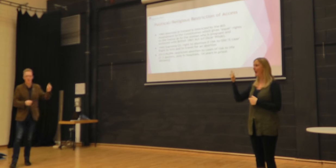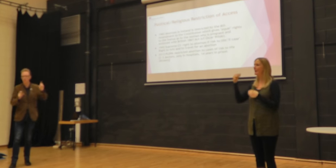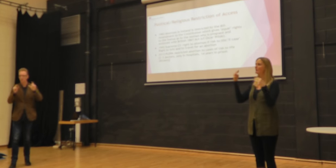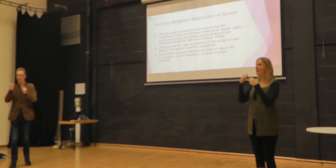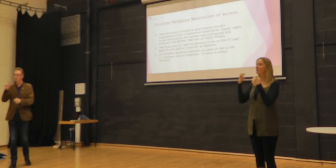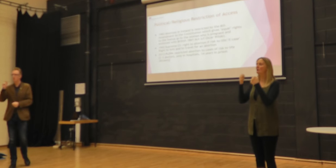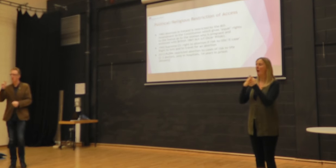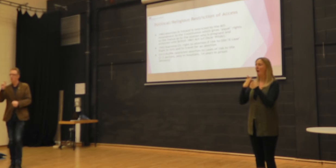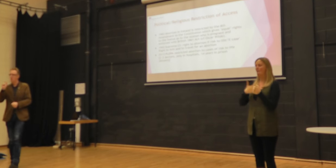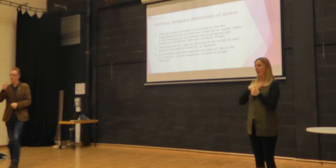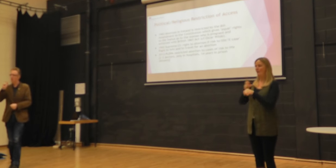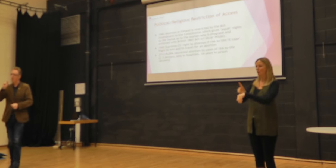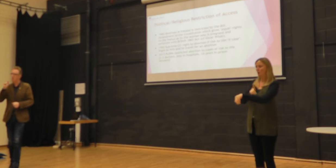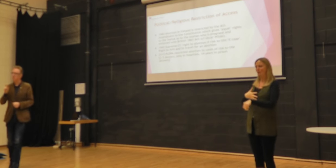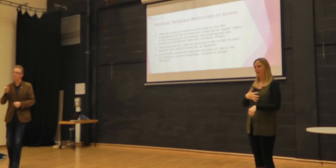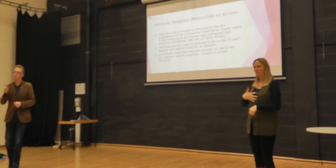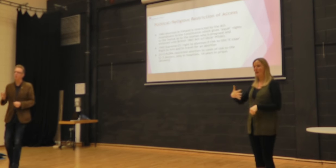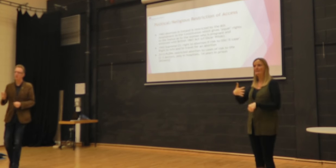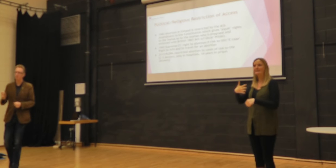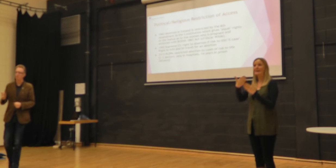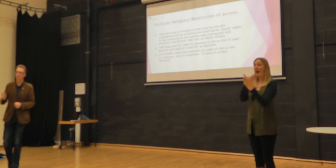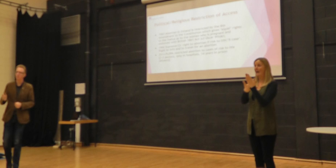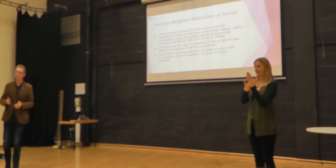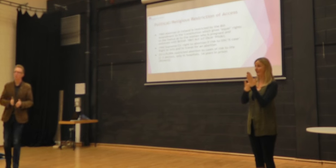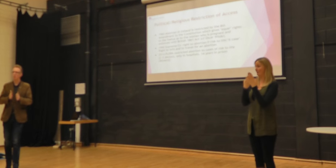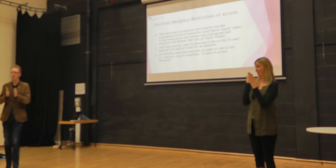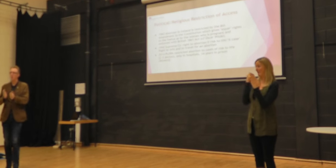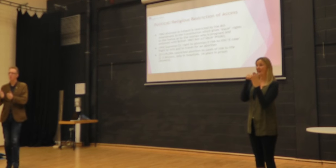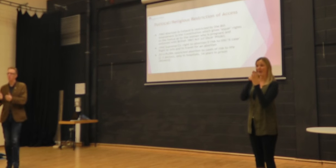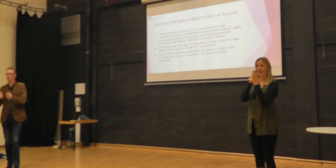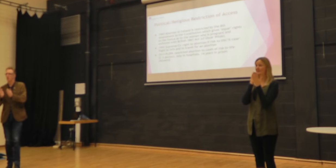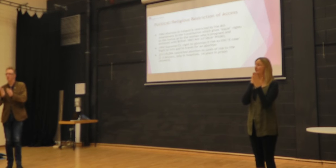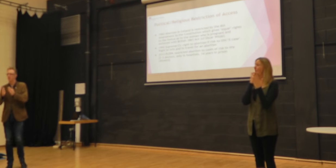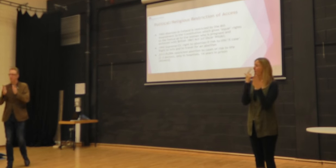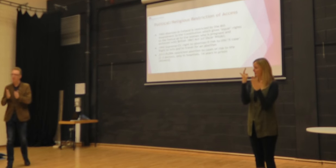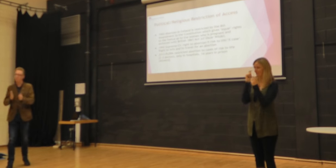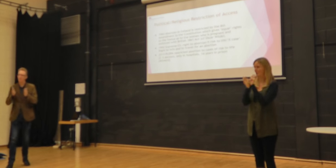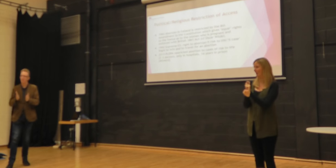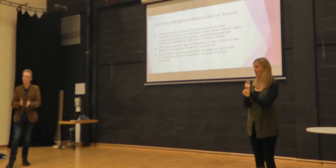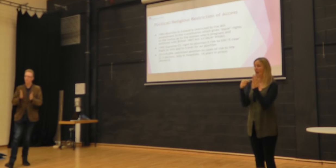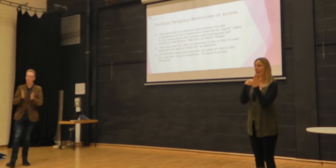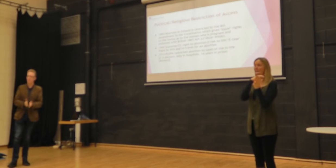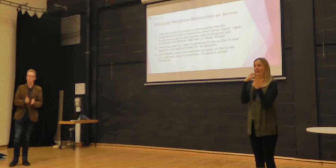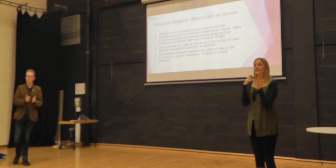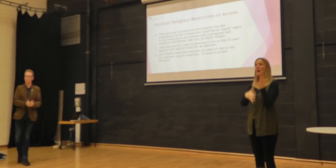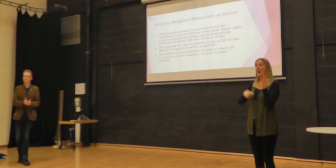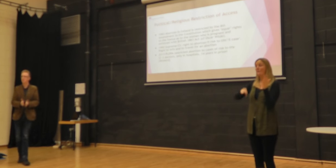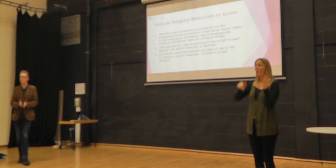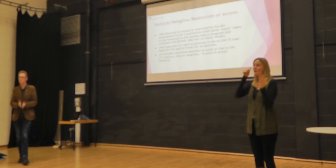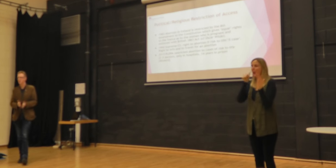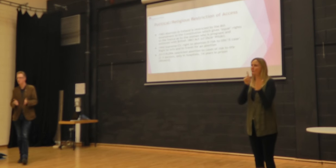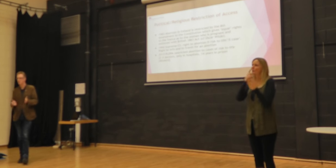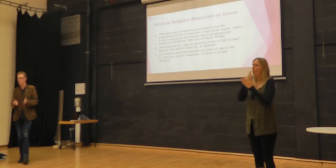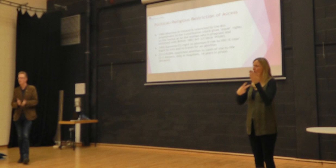Pregnancy Act, made a minuscule change to allowing abortion in very, very, very